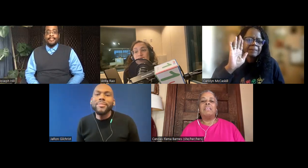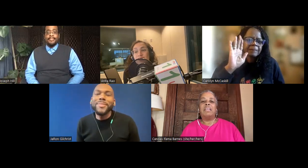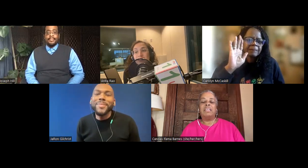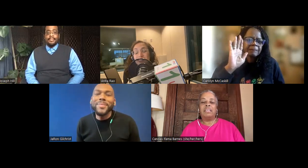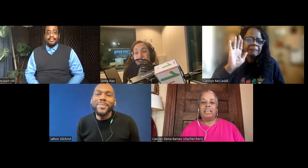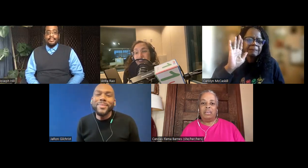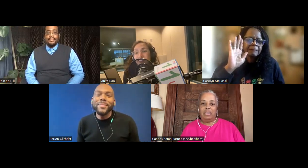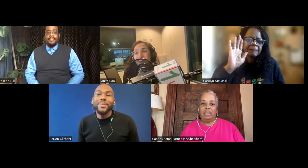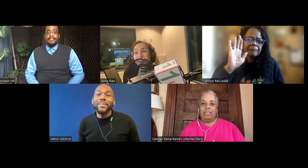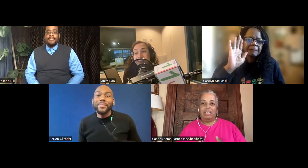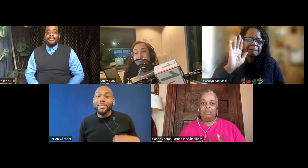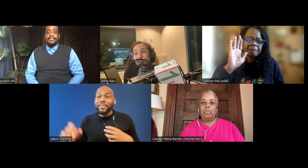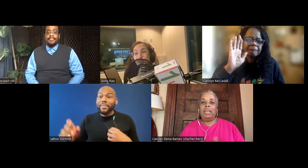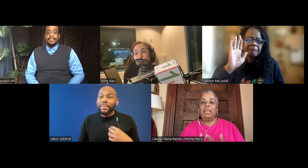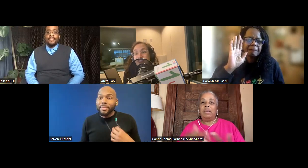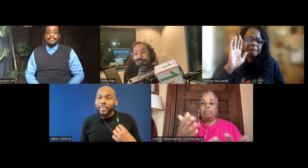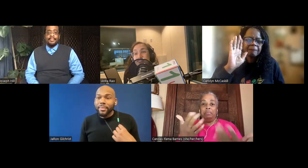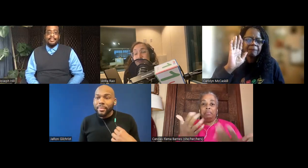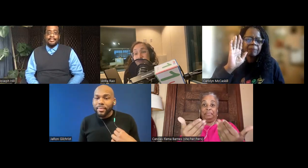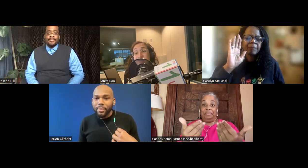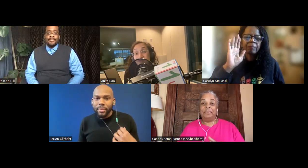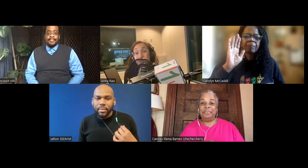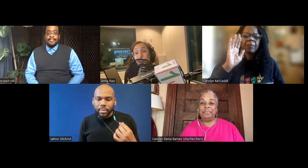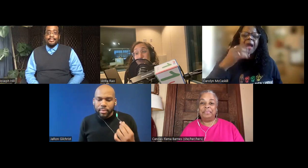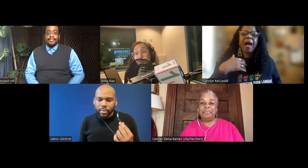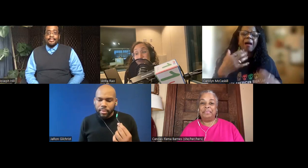Yeah, Carolyn, you Let have me thoughts? weigh in. Sure.